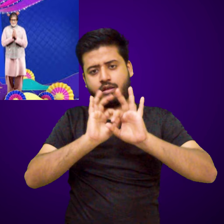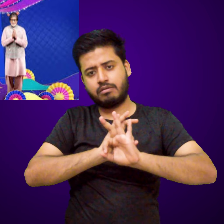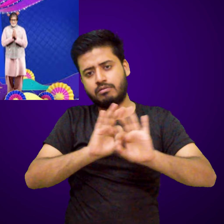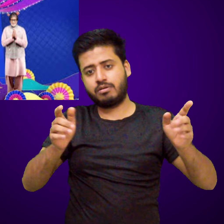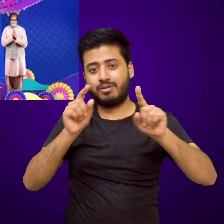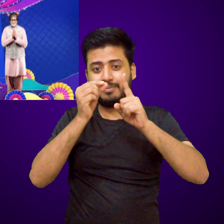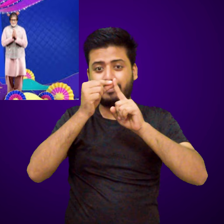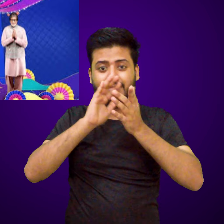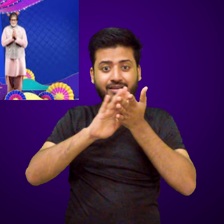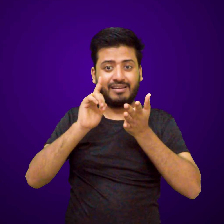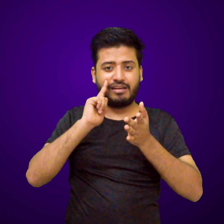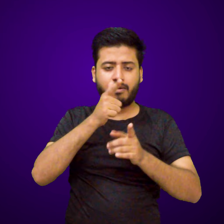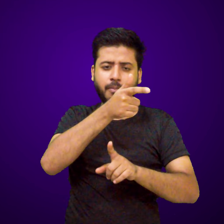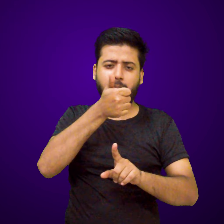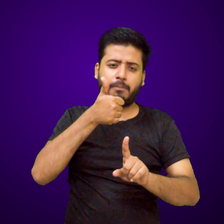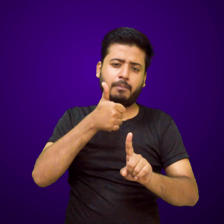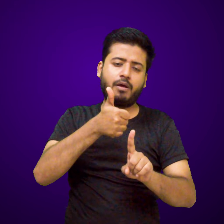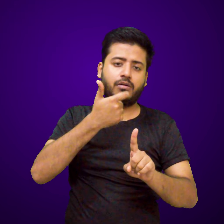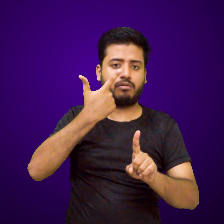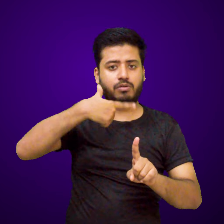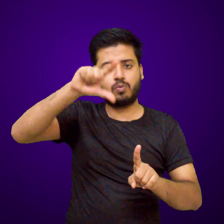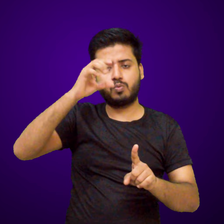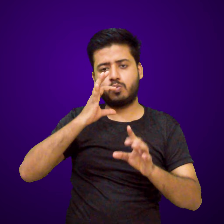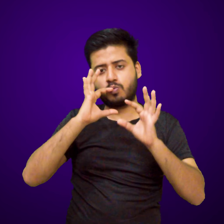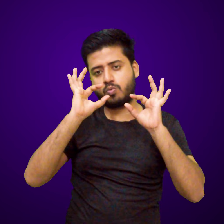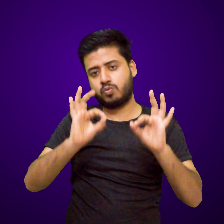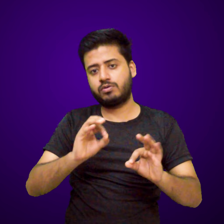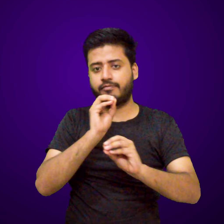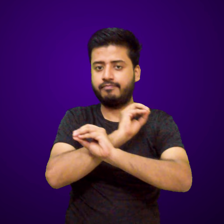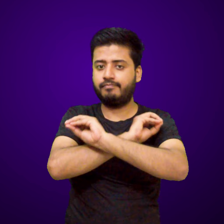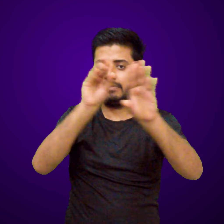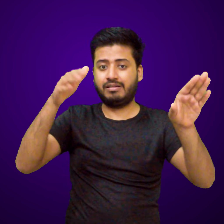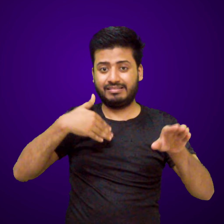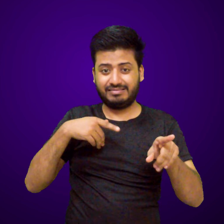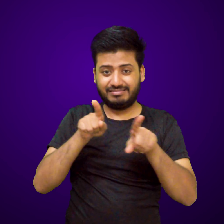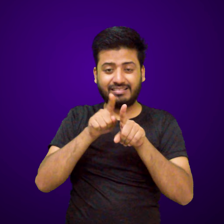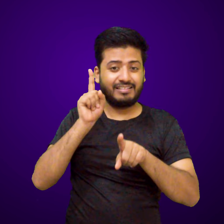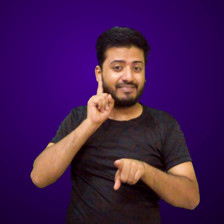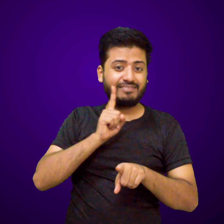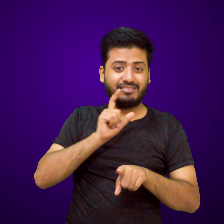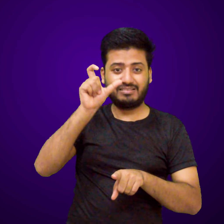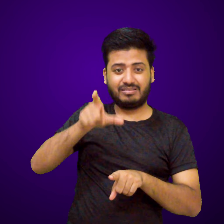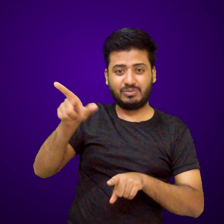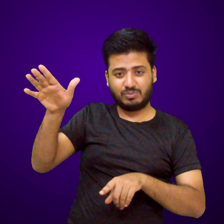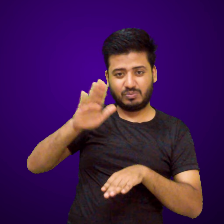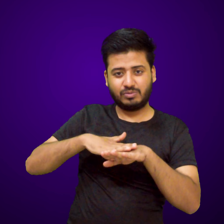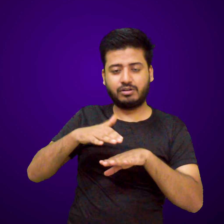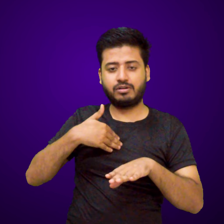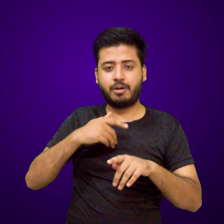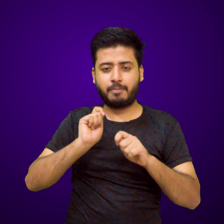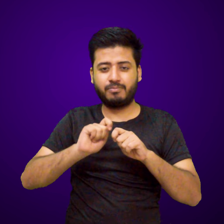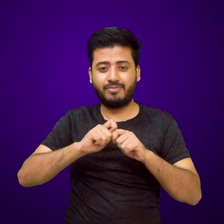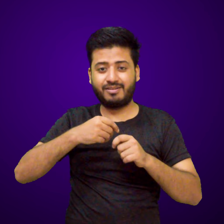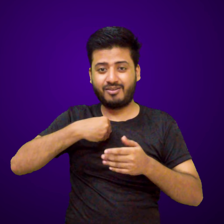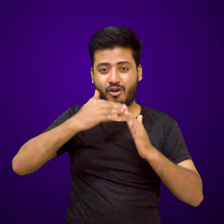E6, voltage supply is too high or too low. Check your power supply. E2, E3, or